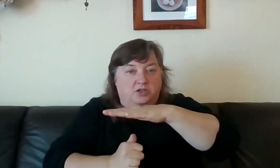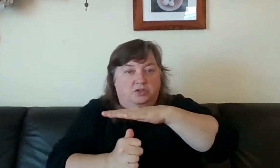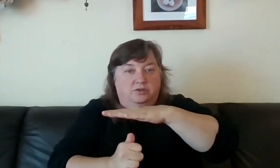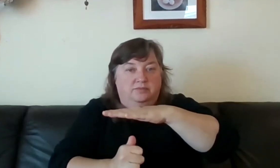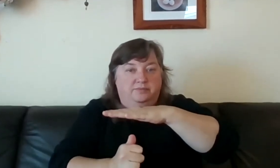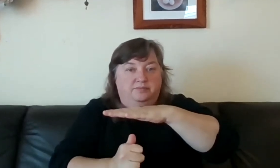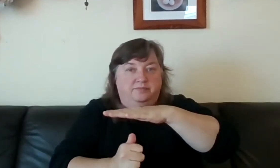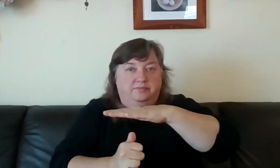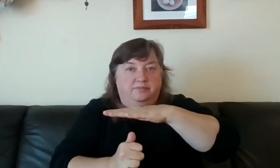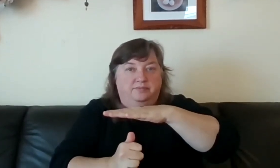Under.